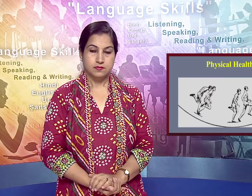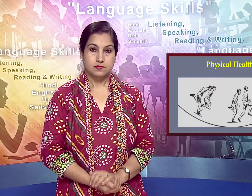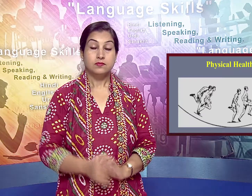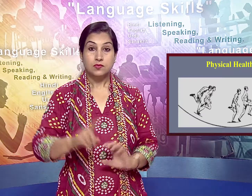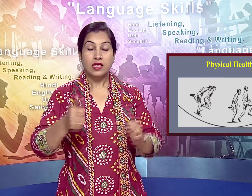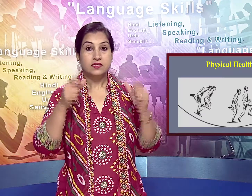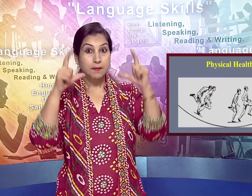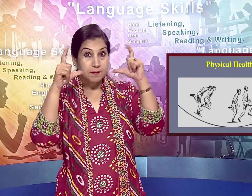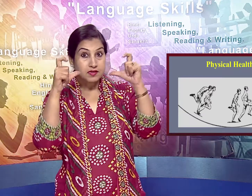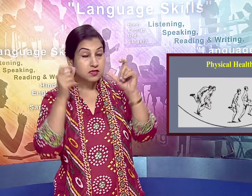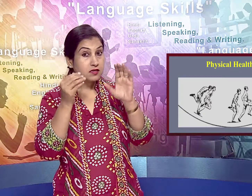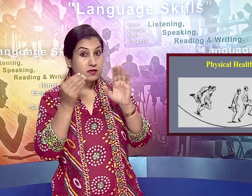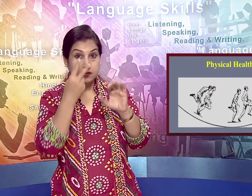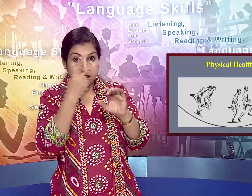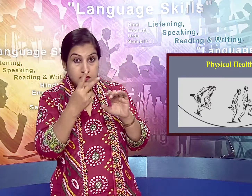As you can see in the picture,